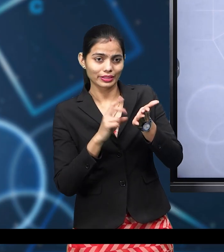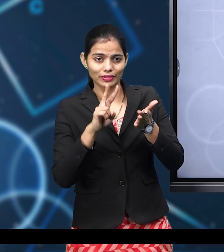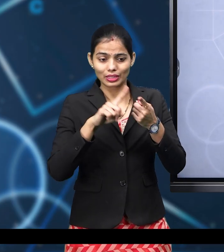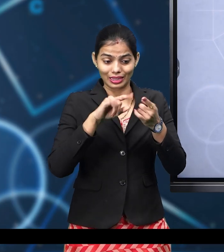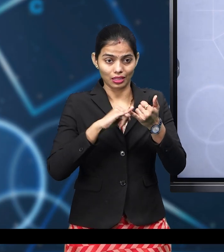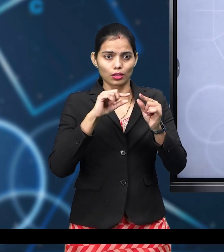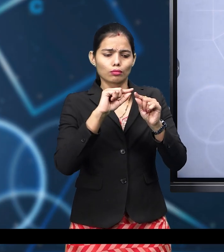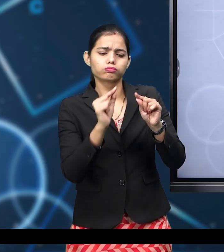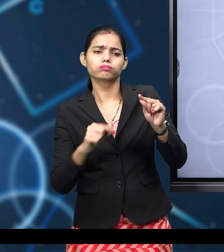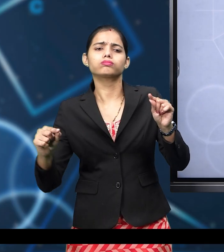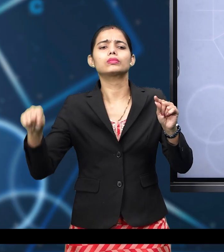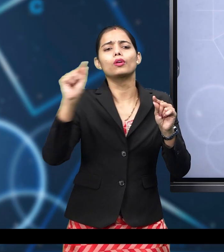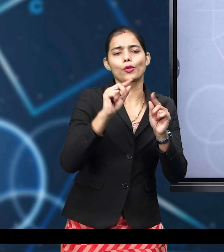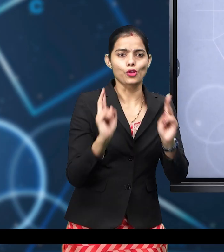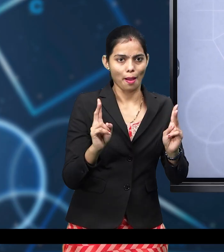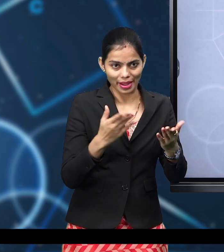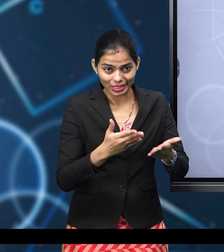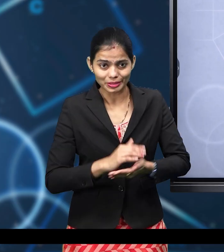curves.